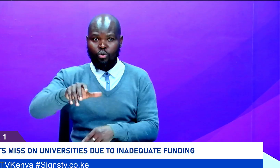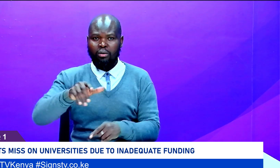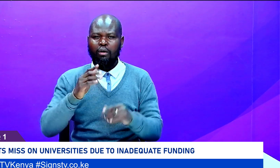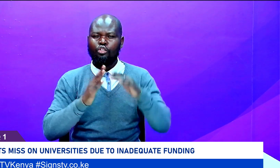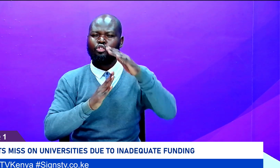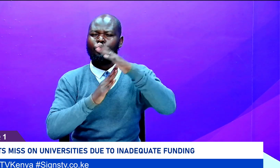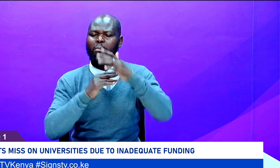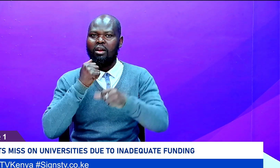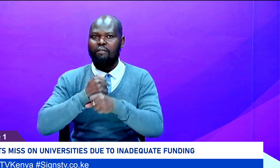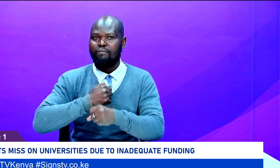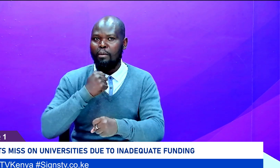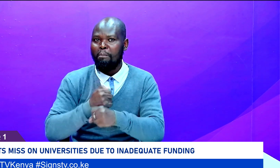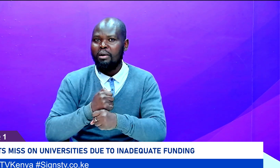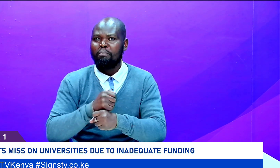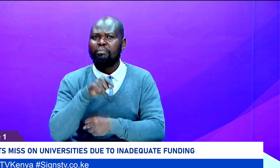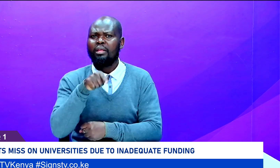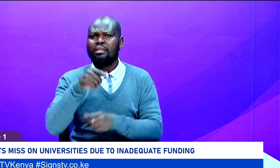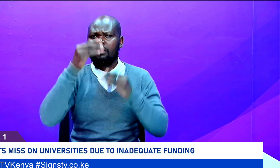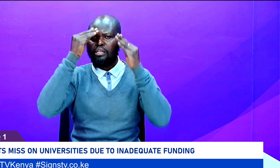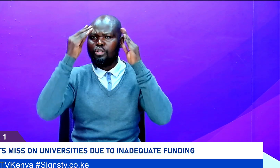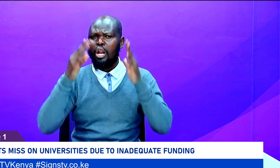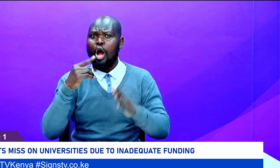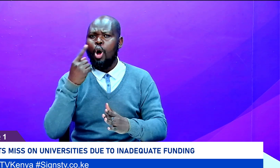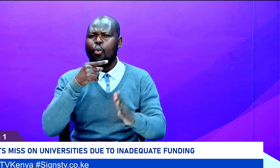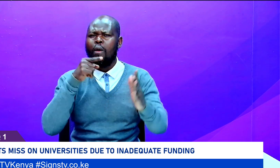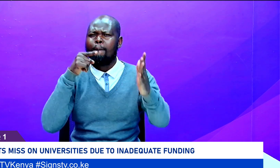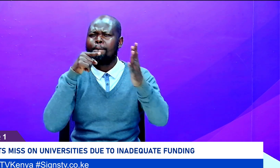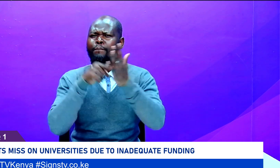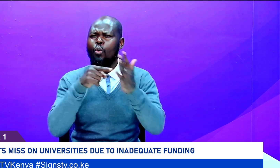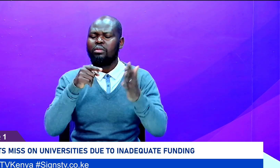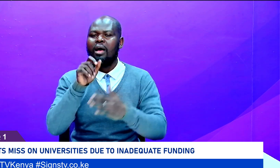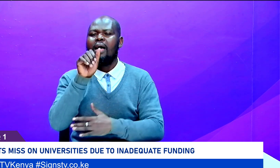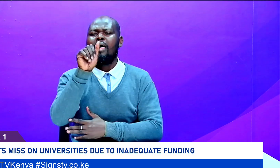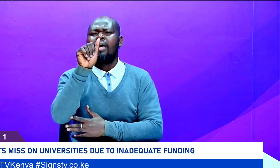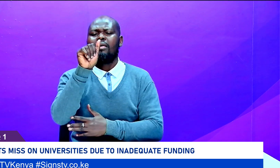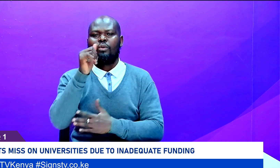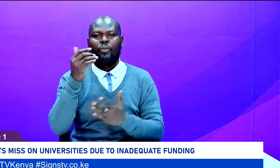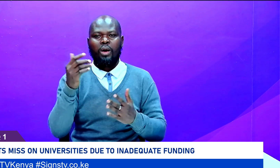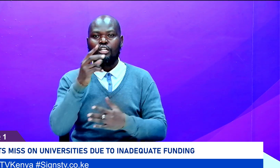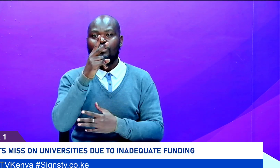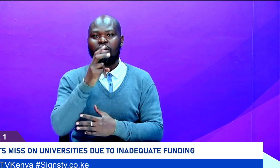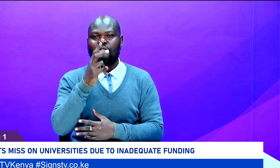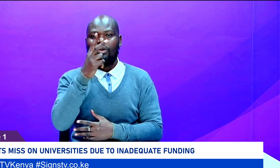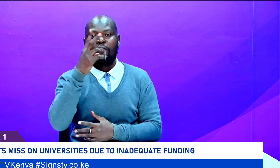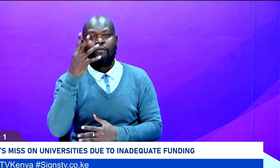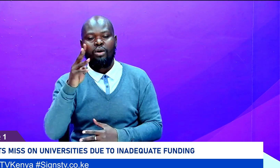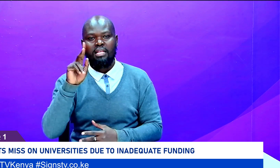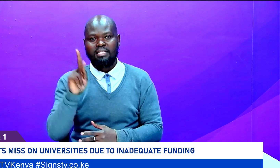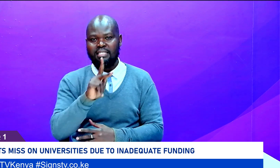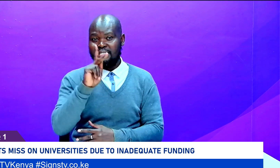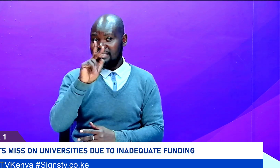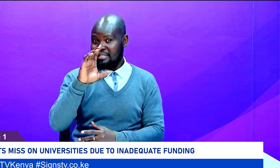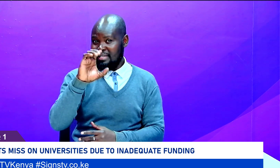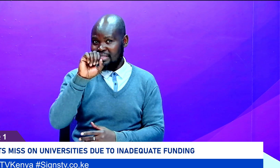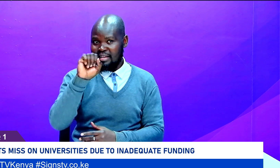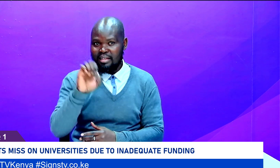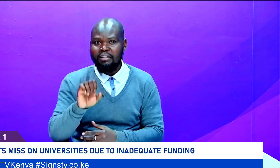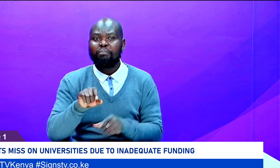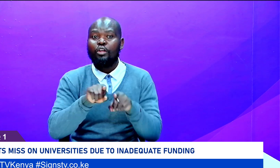the 2024 KCSE exam risks missing out on university admission due